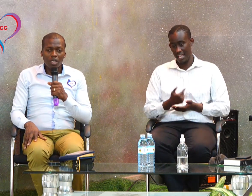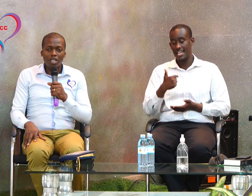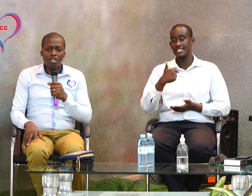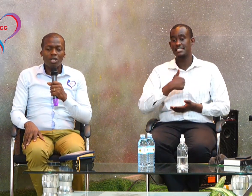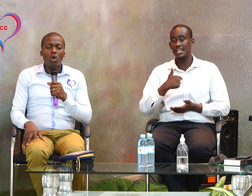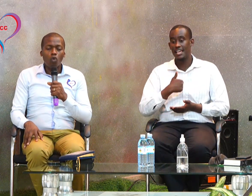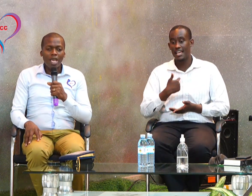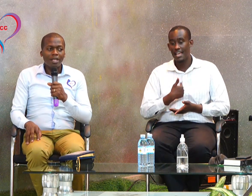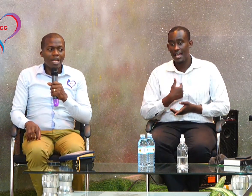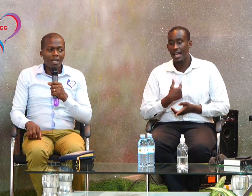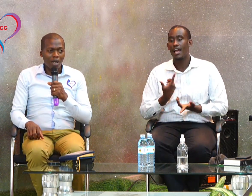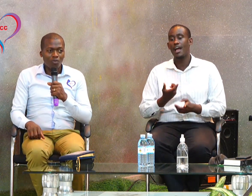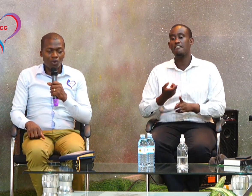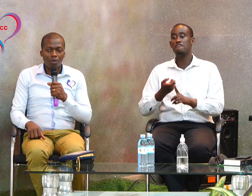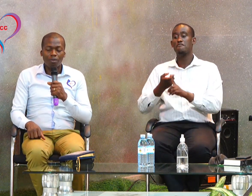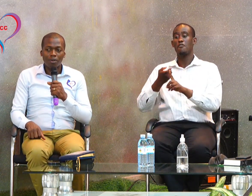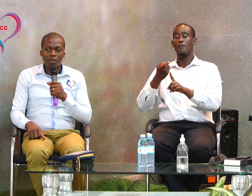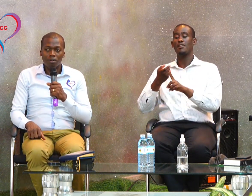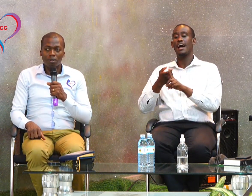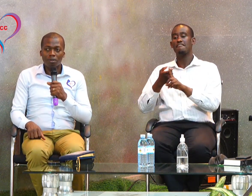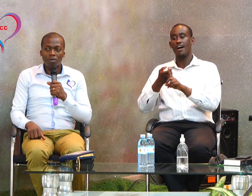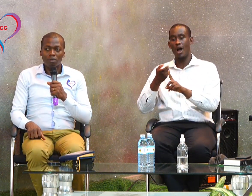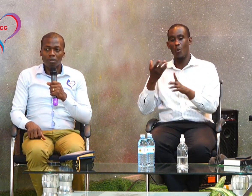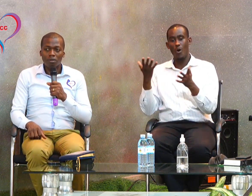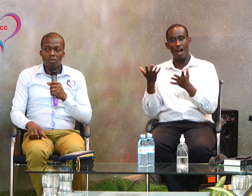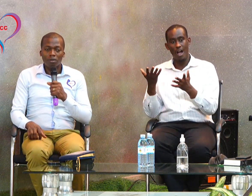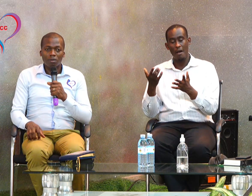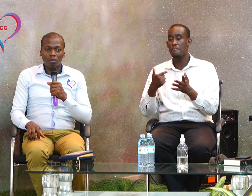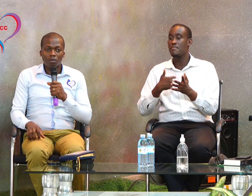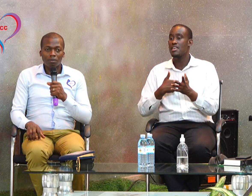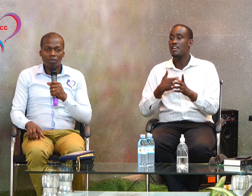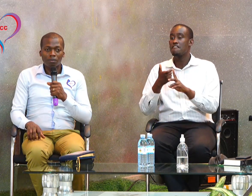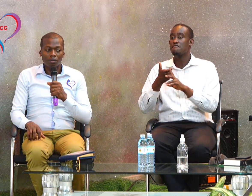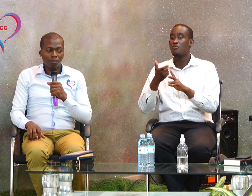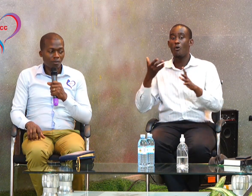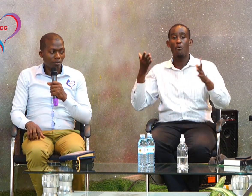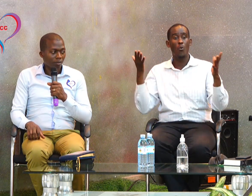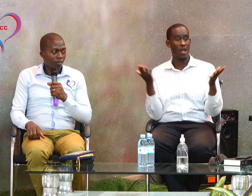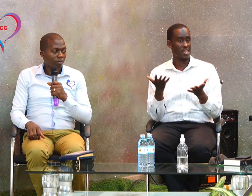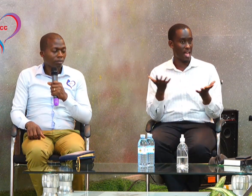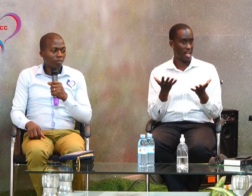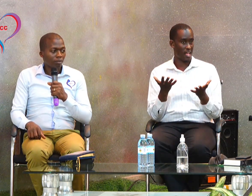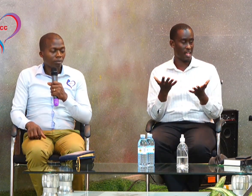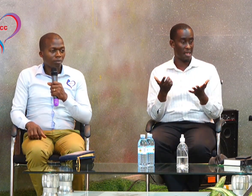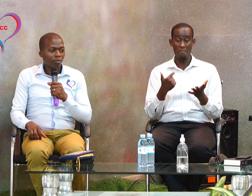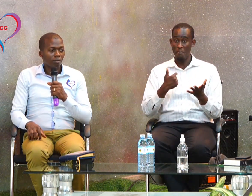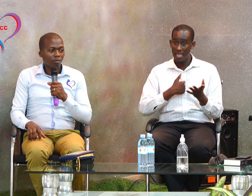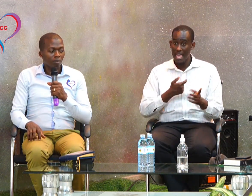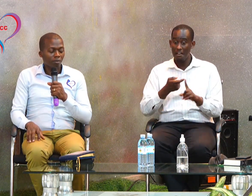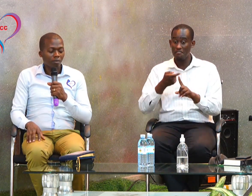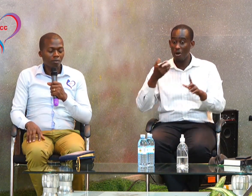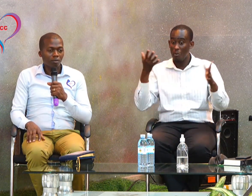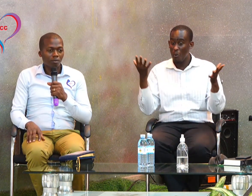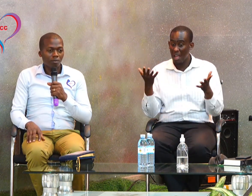question is, where did I come from? Ekyo kibuuzo buli muntu ayina omulamwa gw'obulamu kyalina